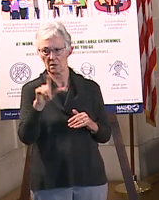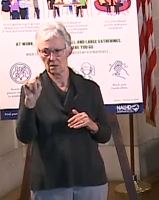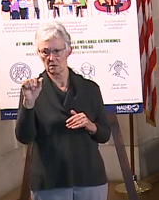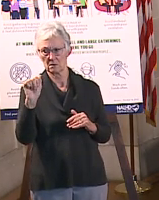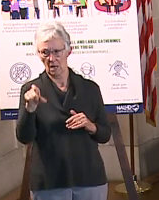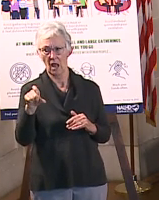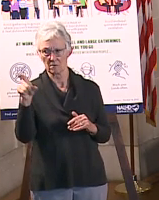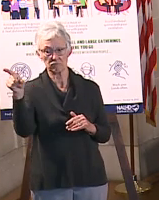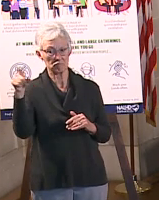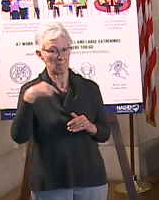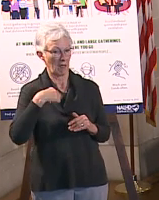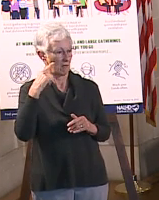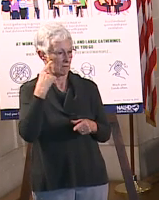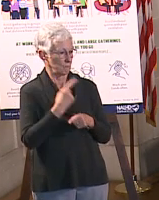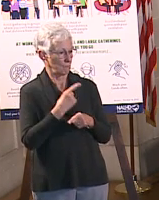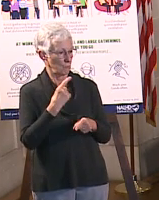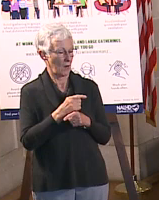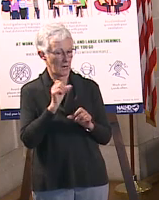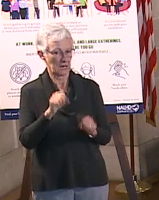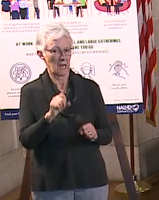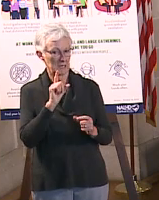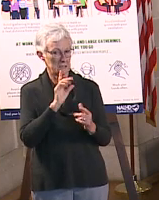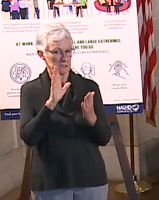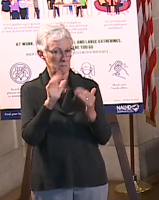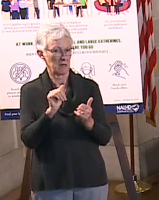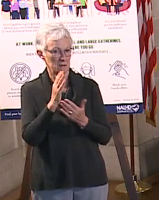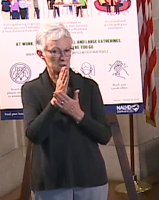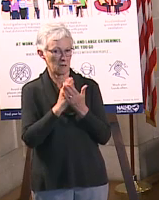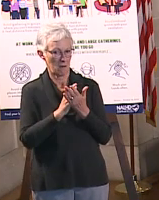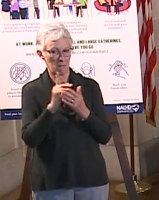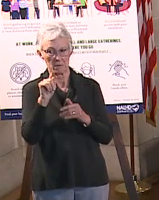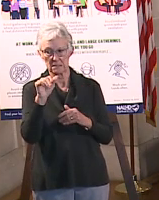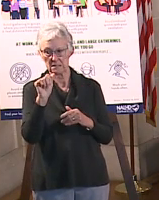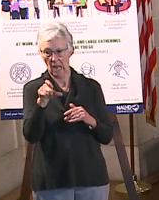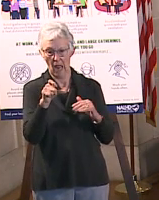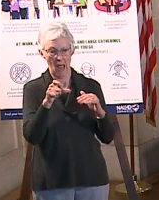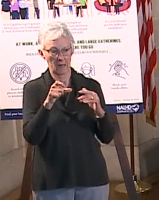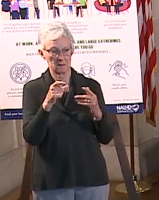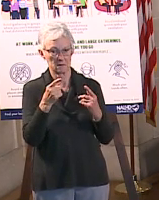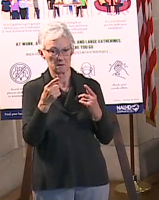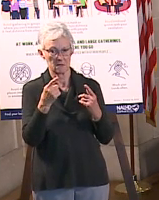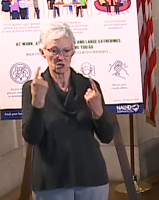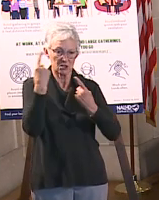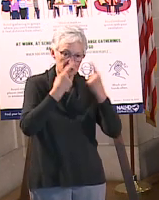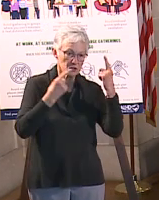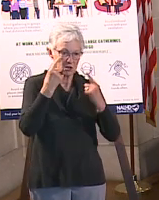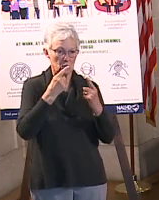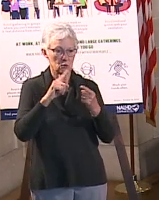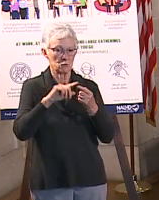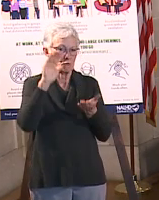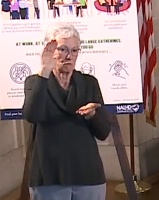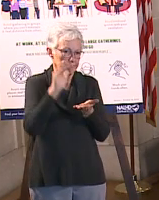continued packages with regard to tax relief in the upcoming legislative session as we come back in January.